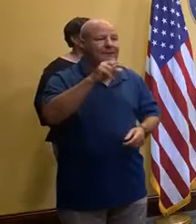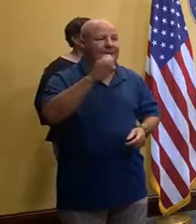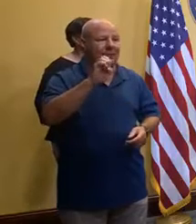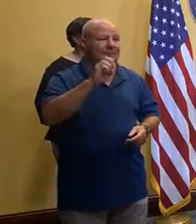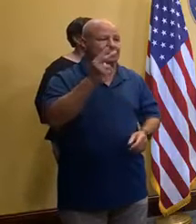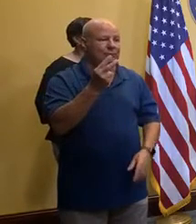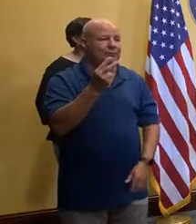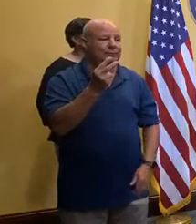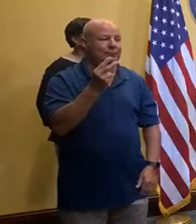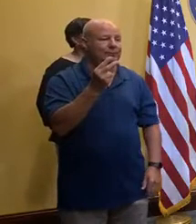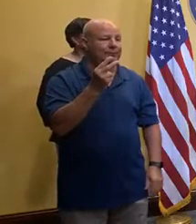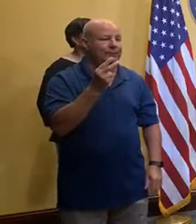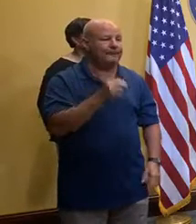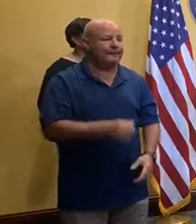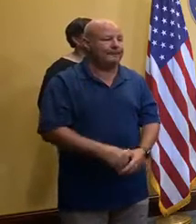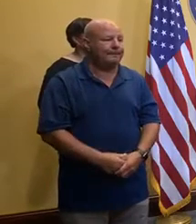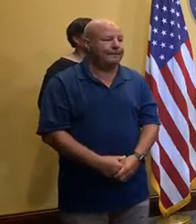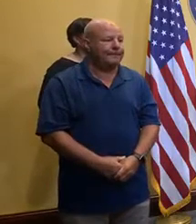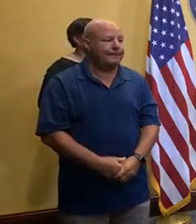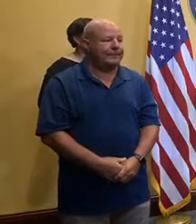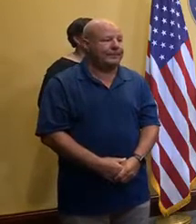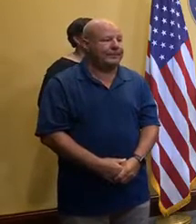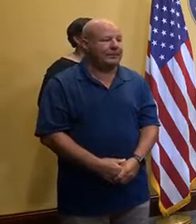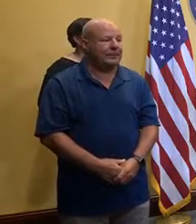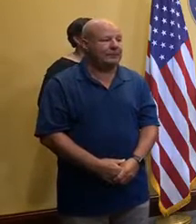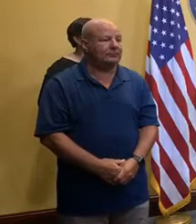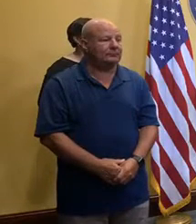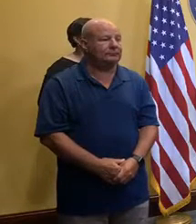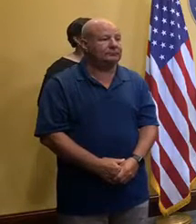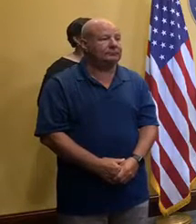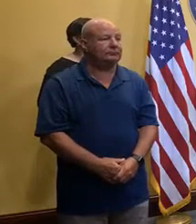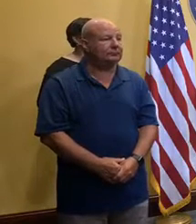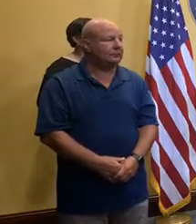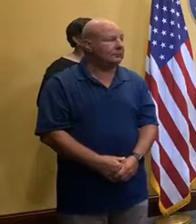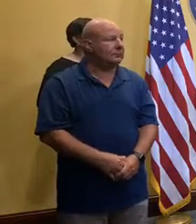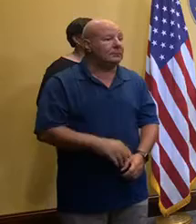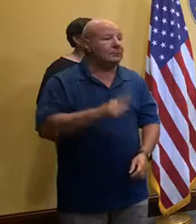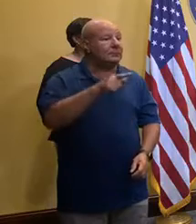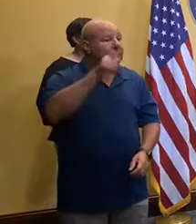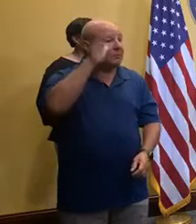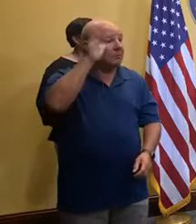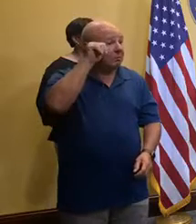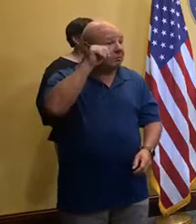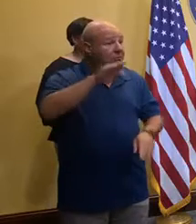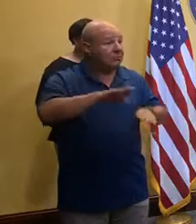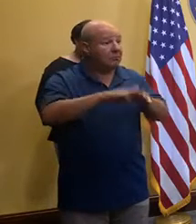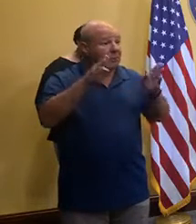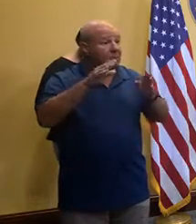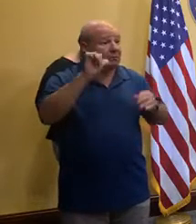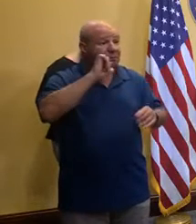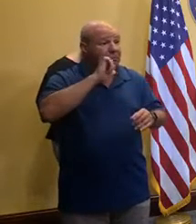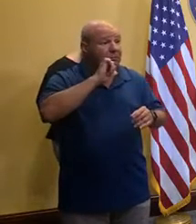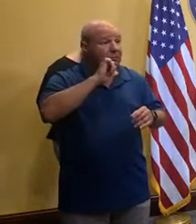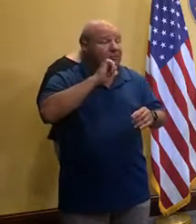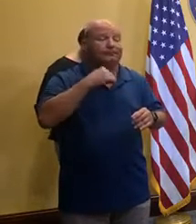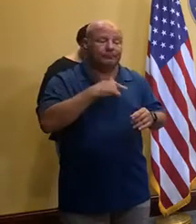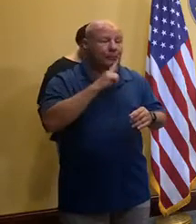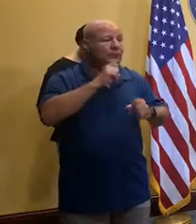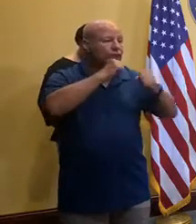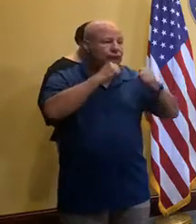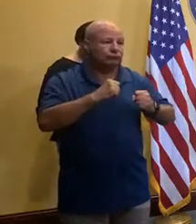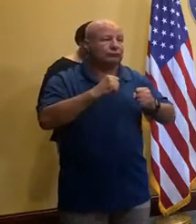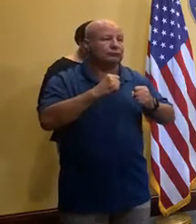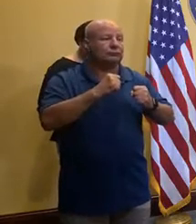you know that we will aggressively enforce the laws against